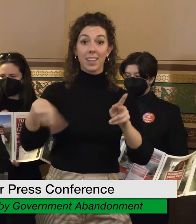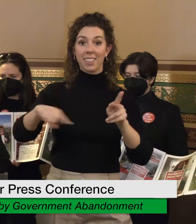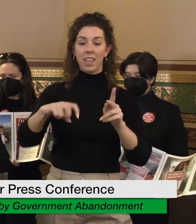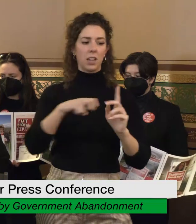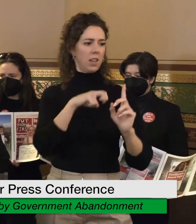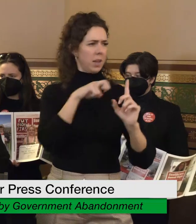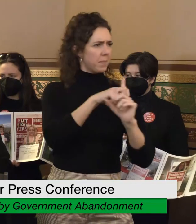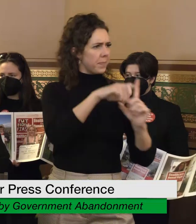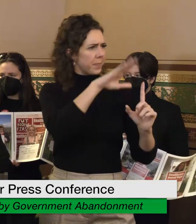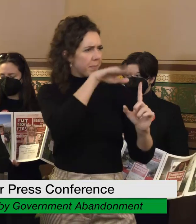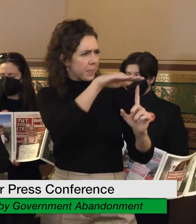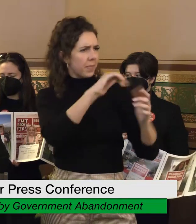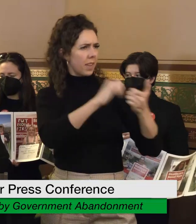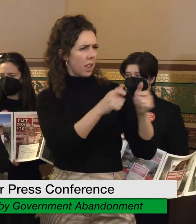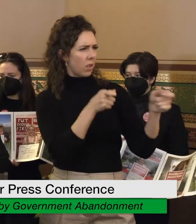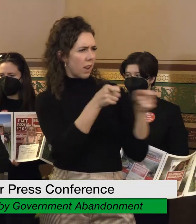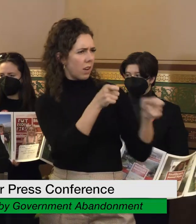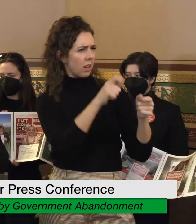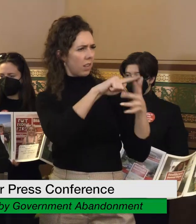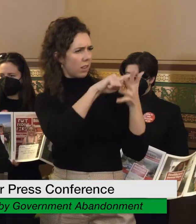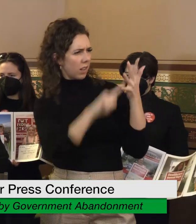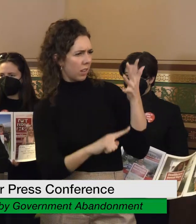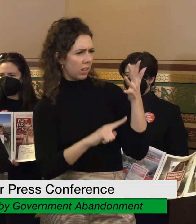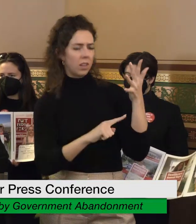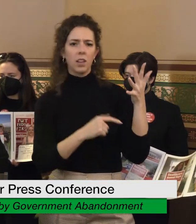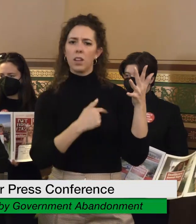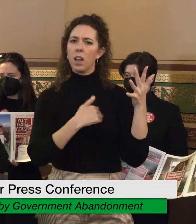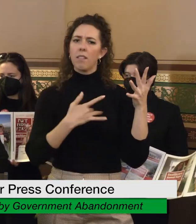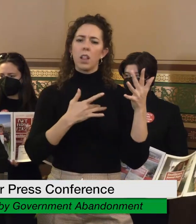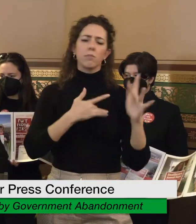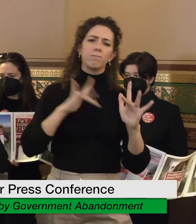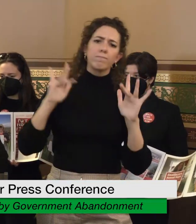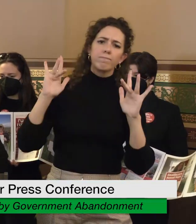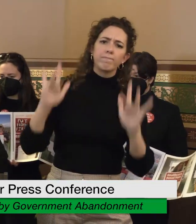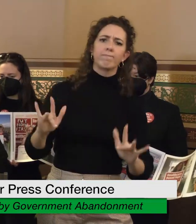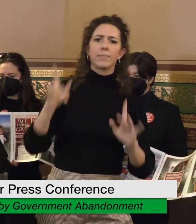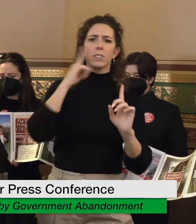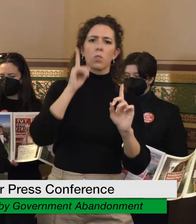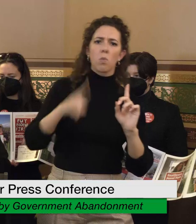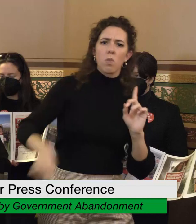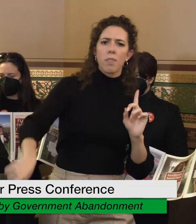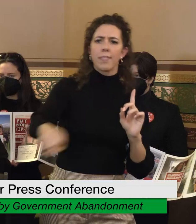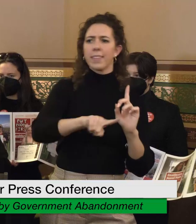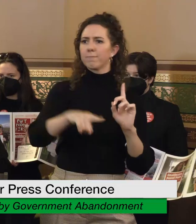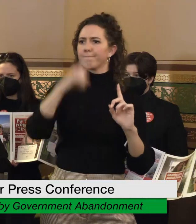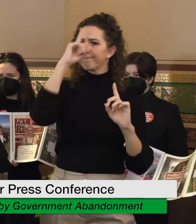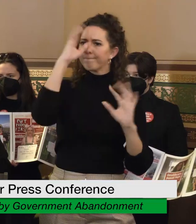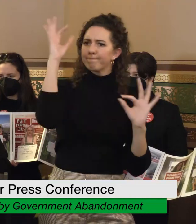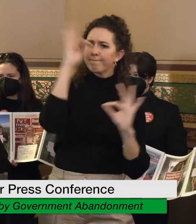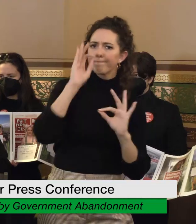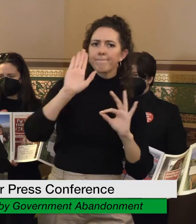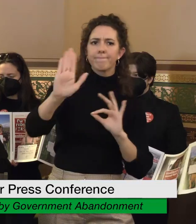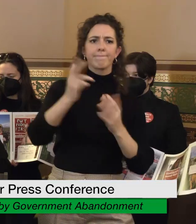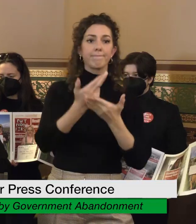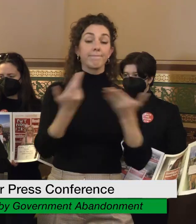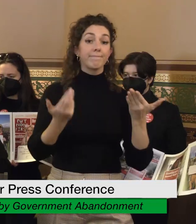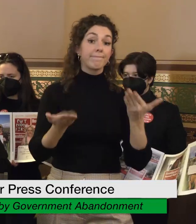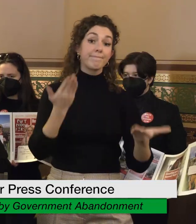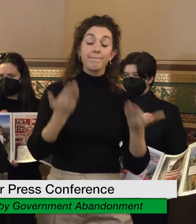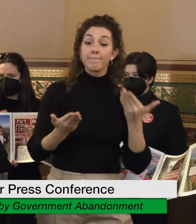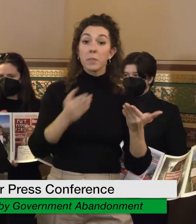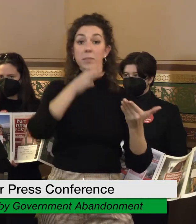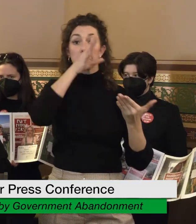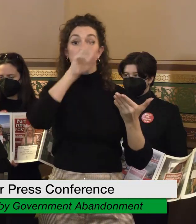to. I have so much sympathy for people who don't, whether it's their language